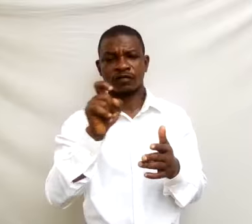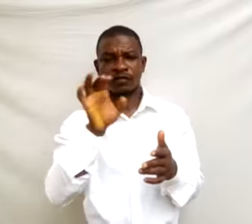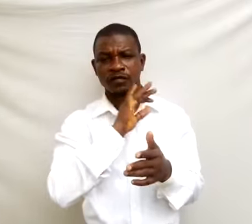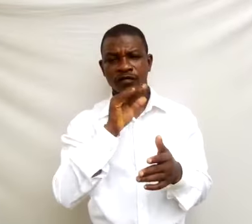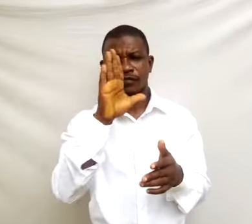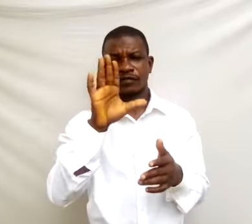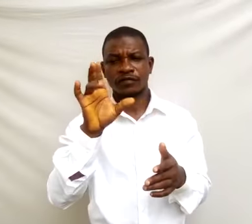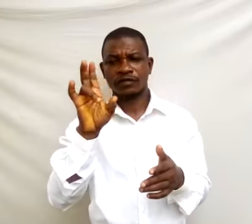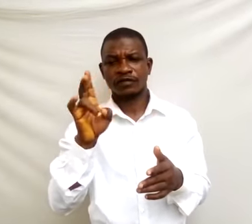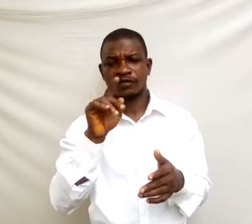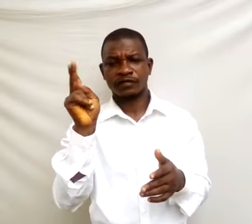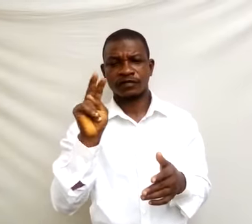1,157 naira